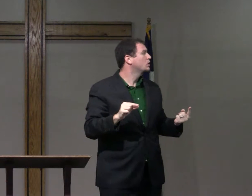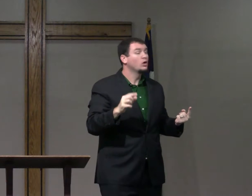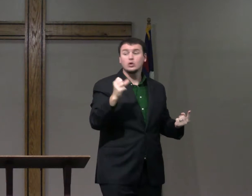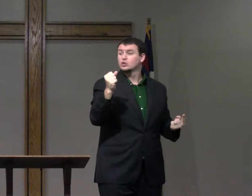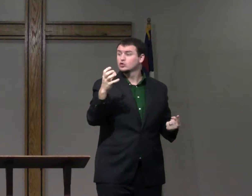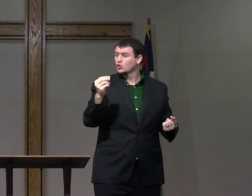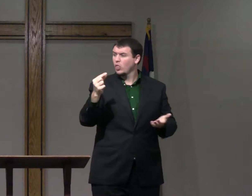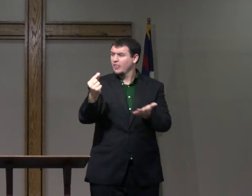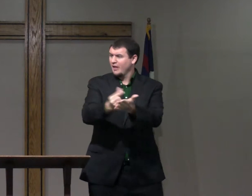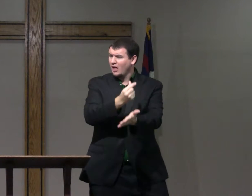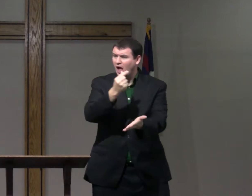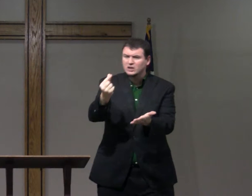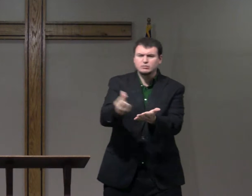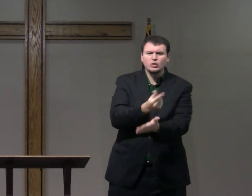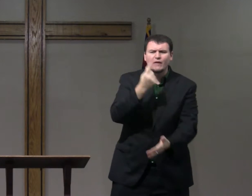And also to the Greek.